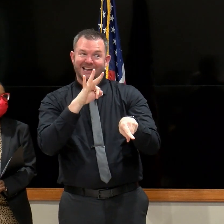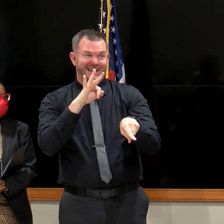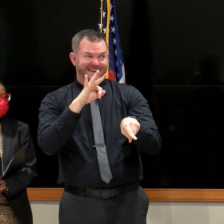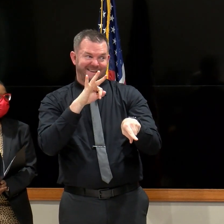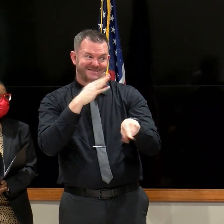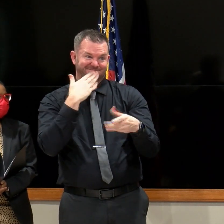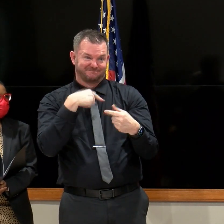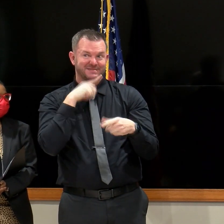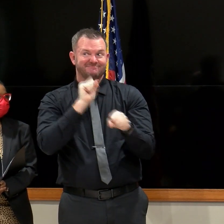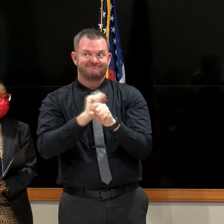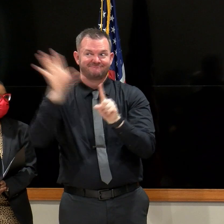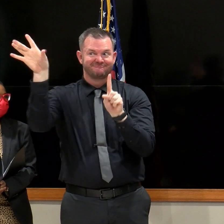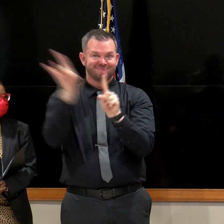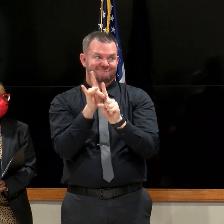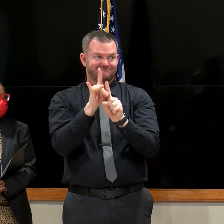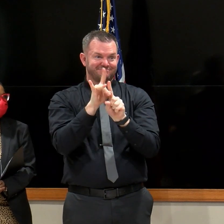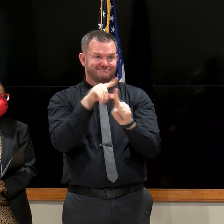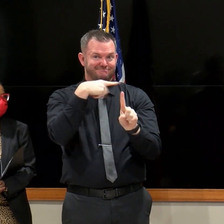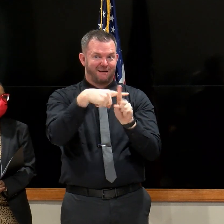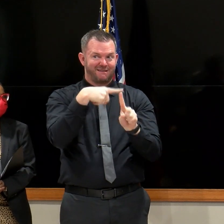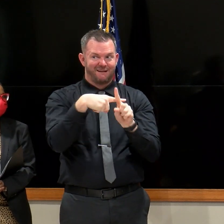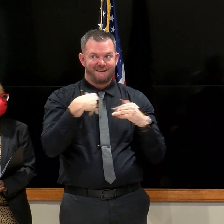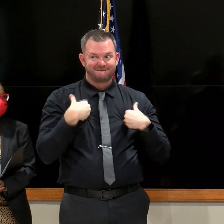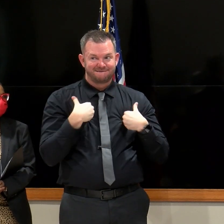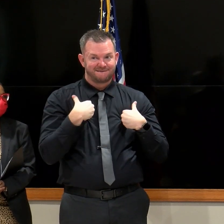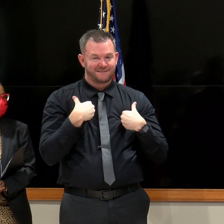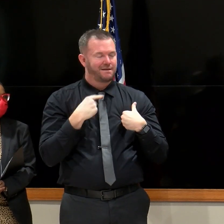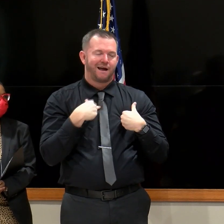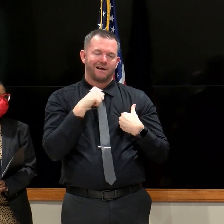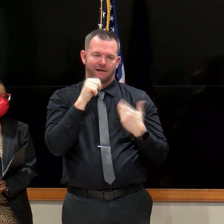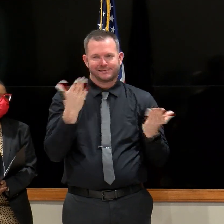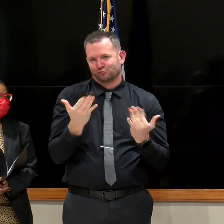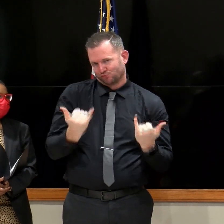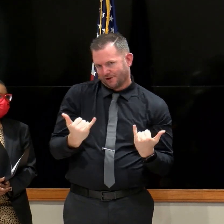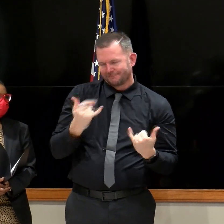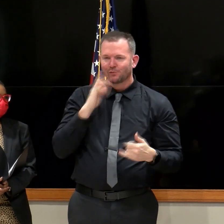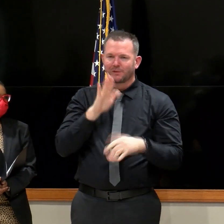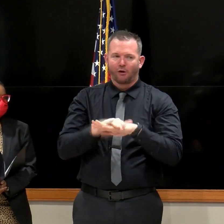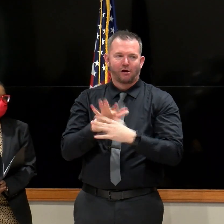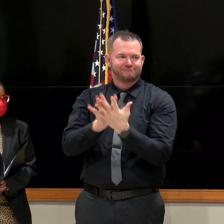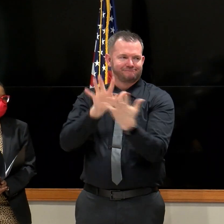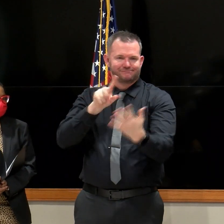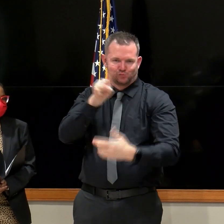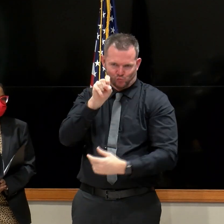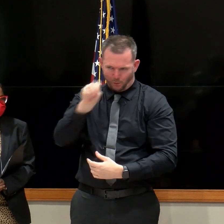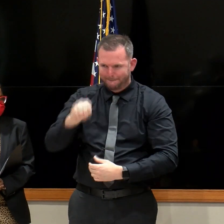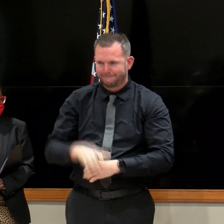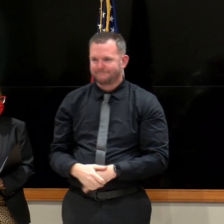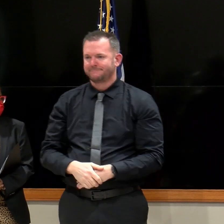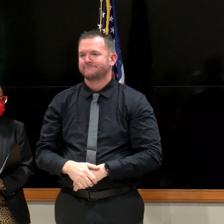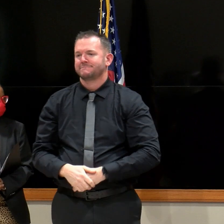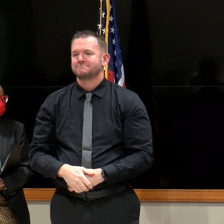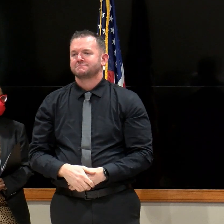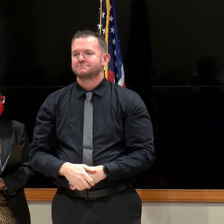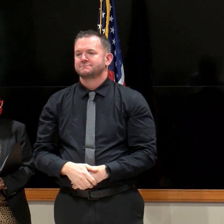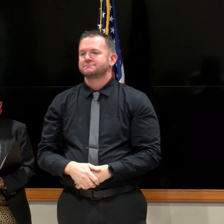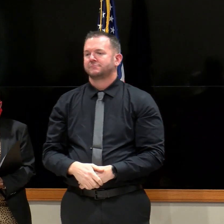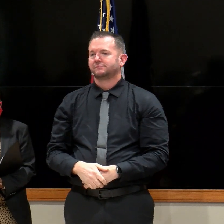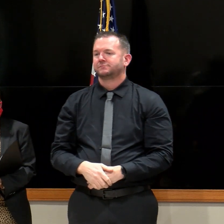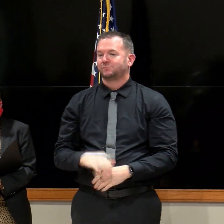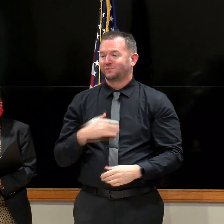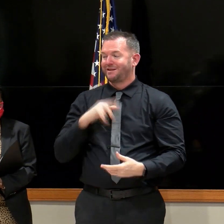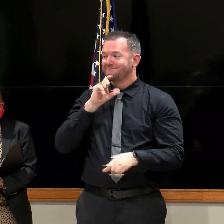Department is reporting 634 new cases of COVID-19, bringing the total case count for the city of Houston